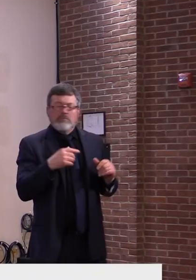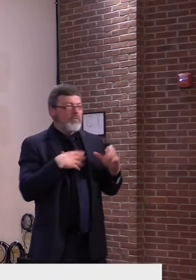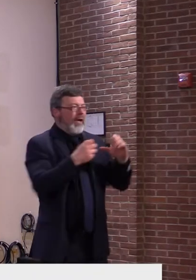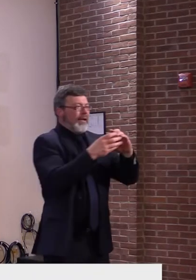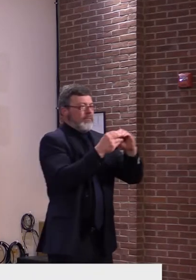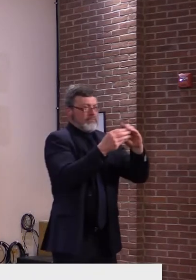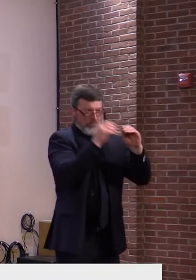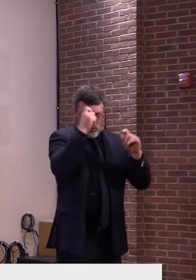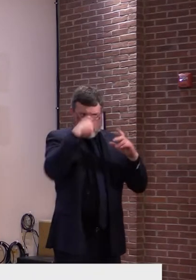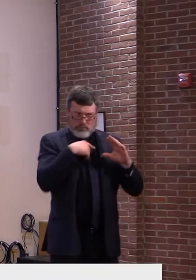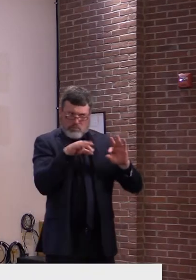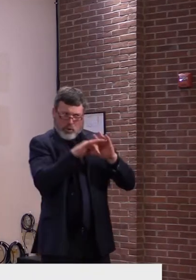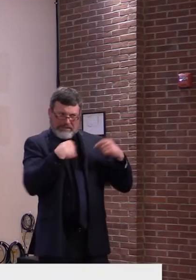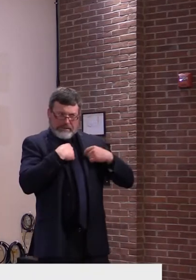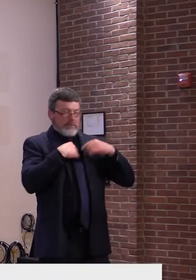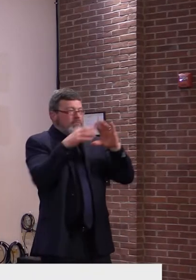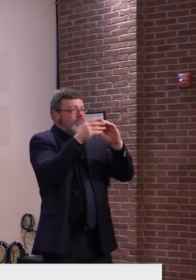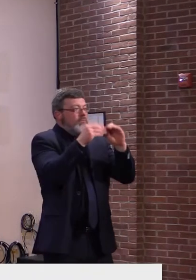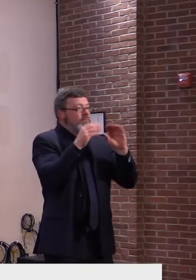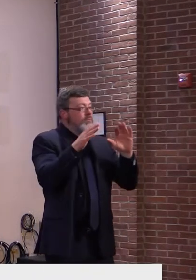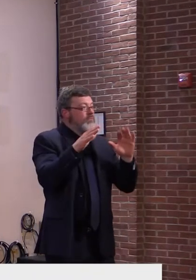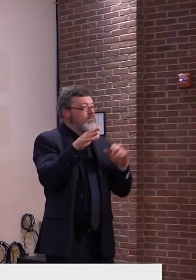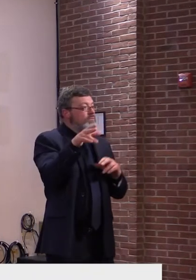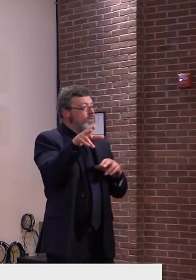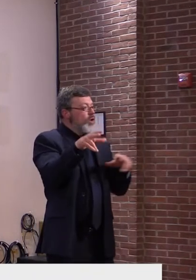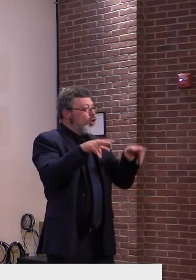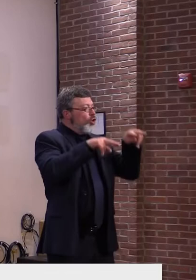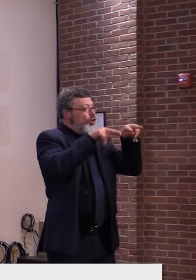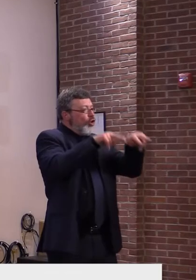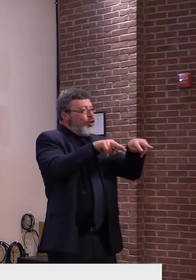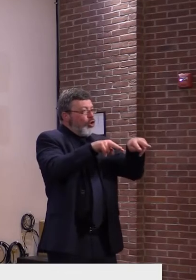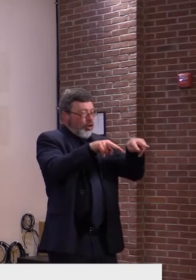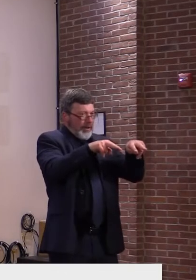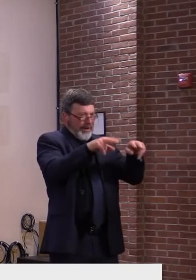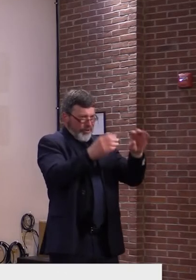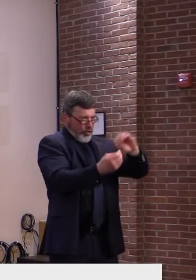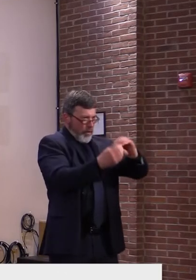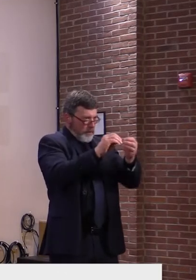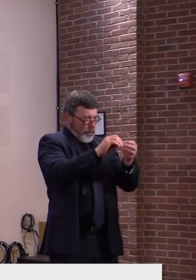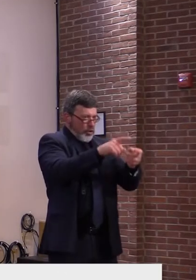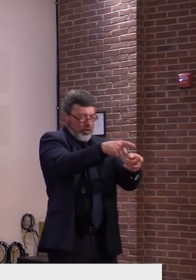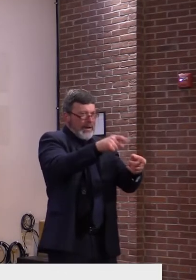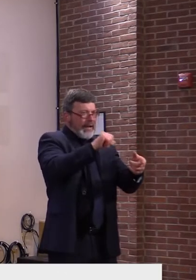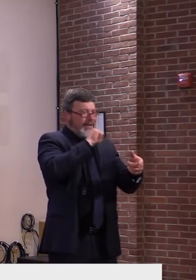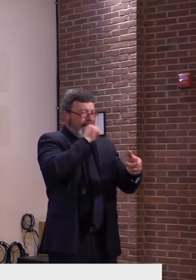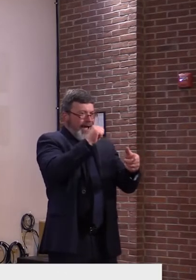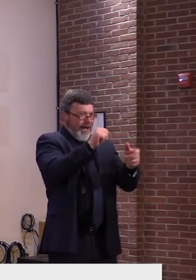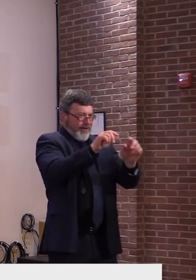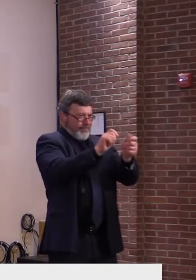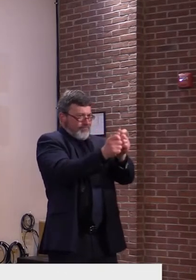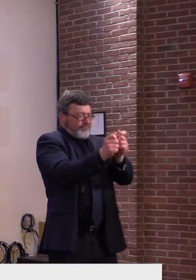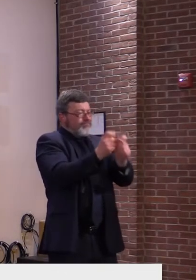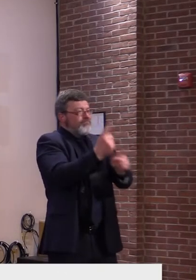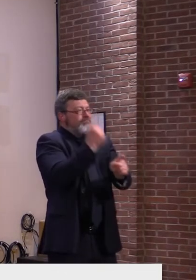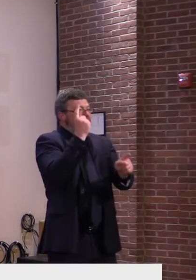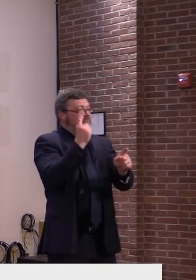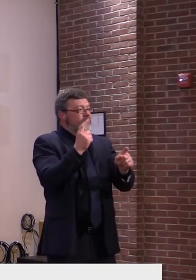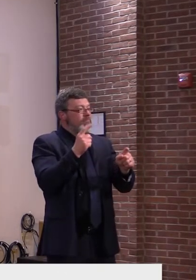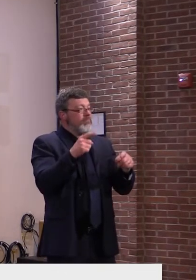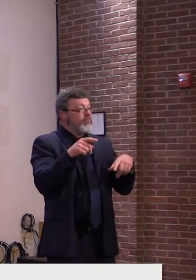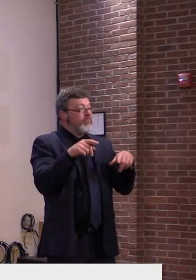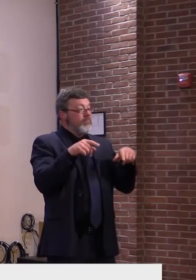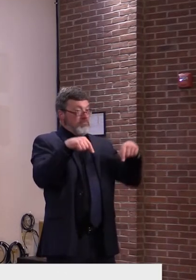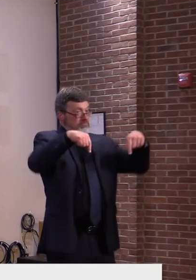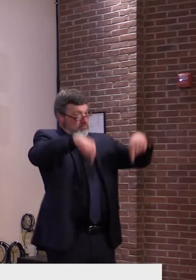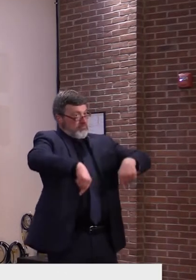but when you look at those, you're looking at the raw numbers, right? So we have far more people in Vermont. We're the